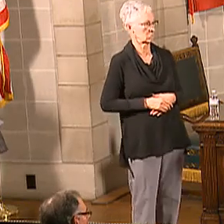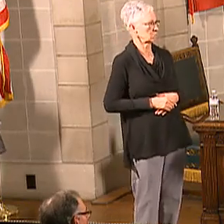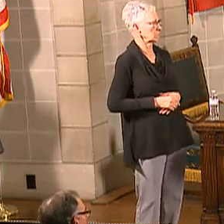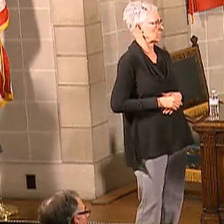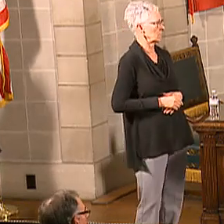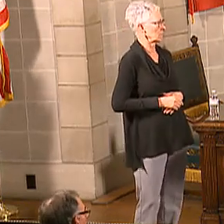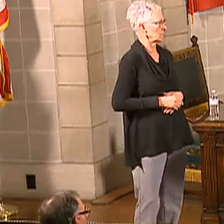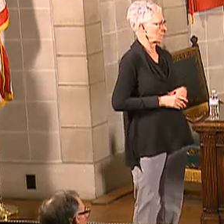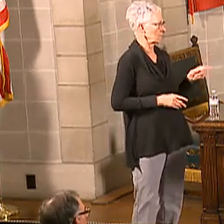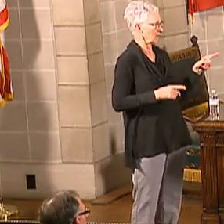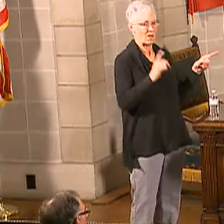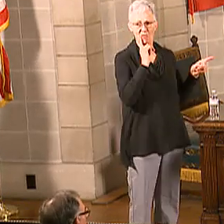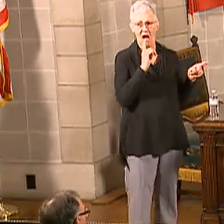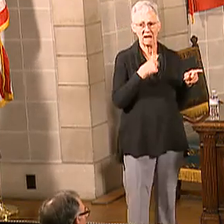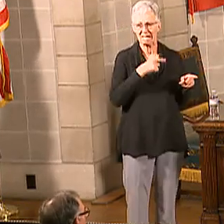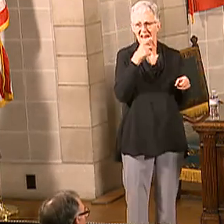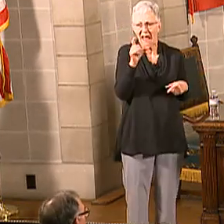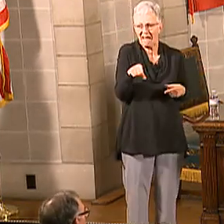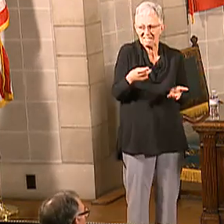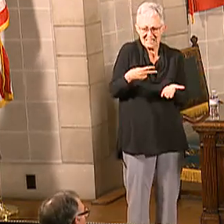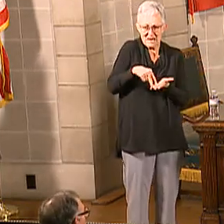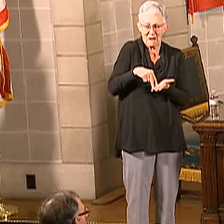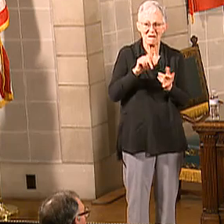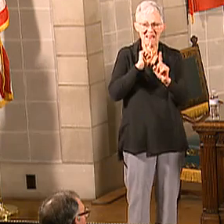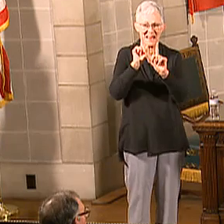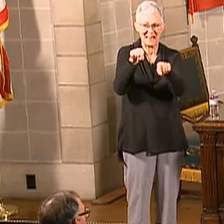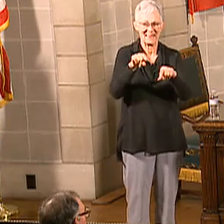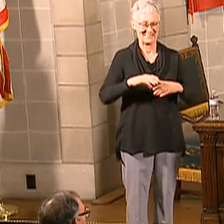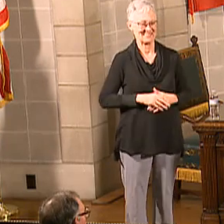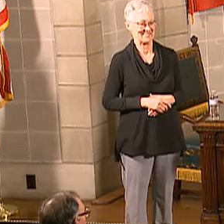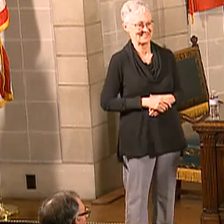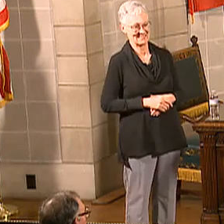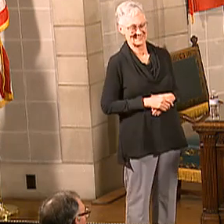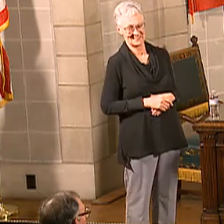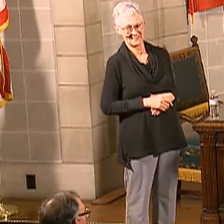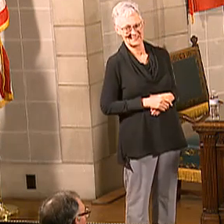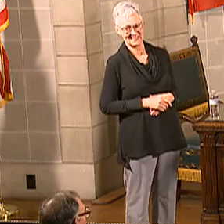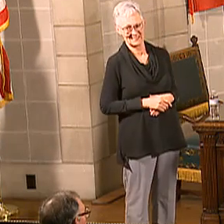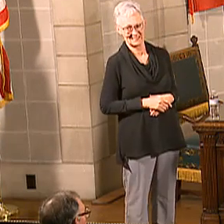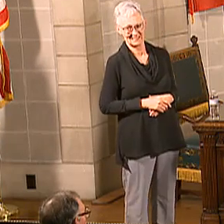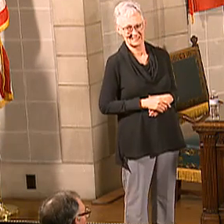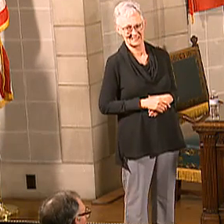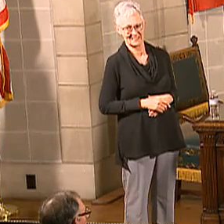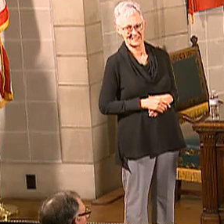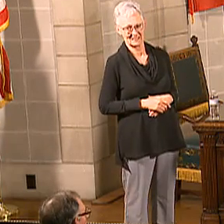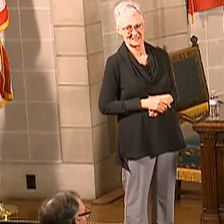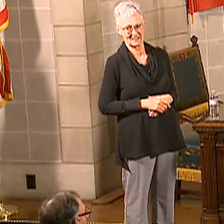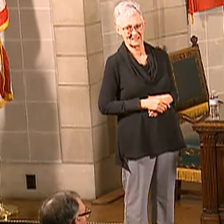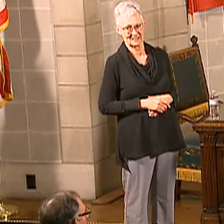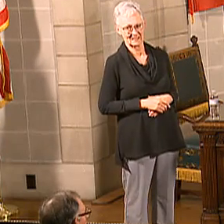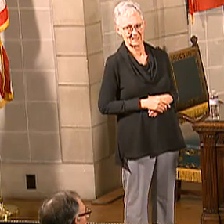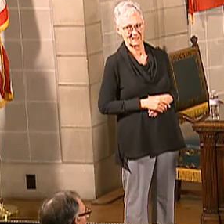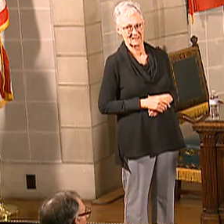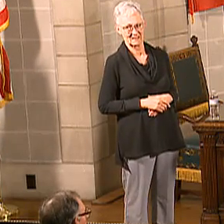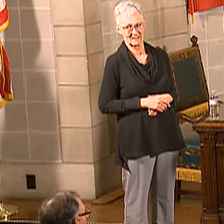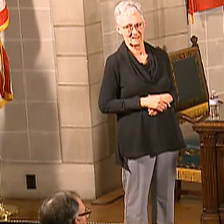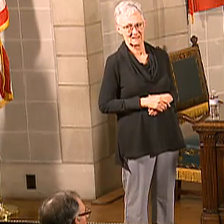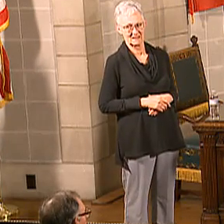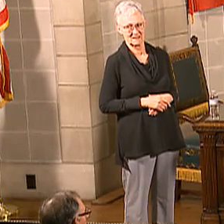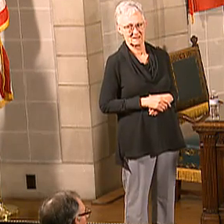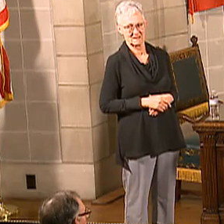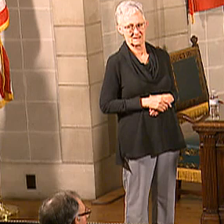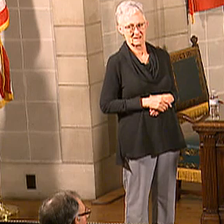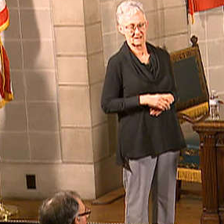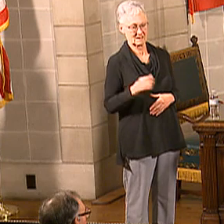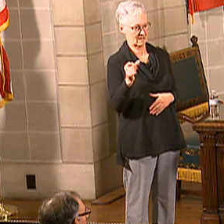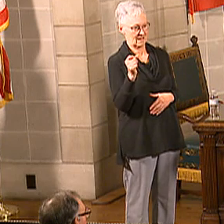Thought I was gonna get out of here without that, so. I am wondering if you have heard how schools and families are doing. I know we've heard